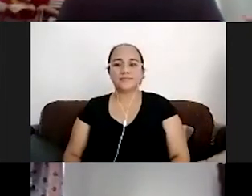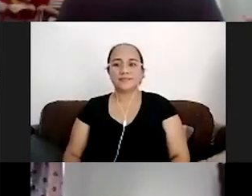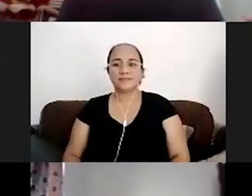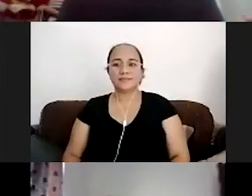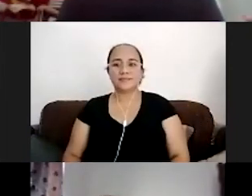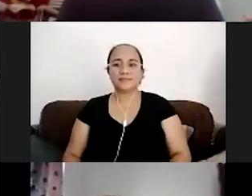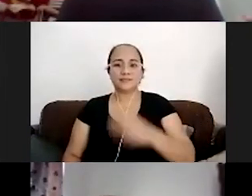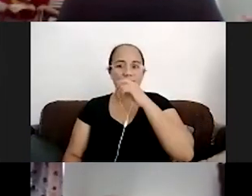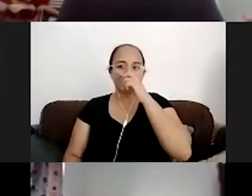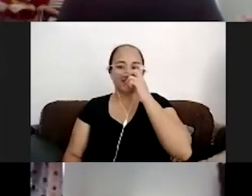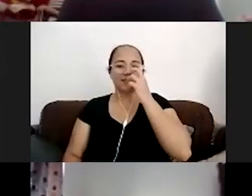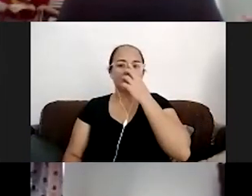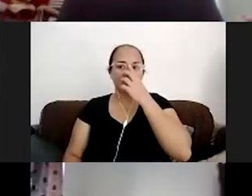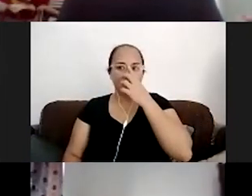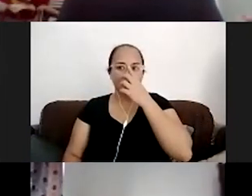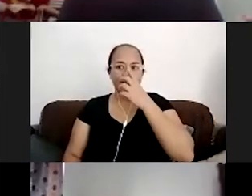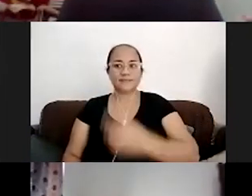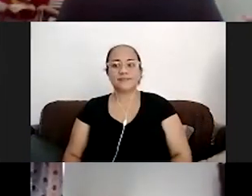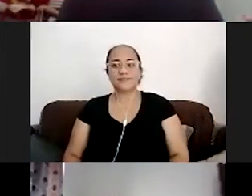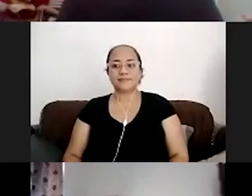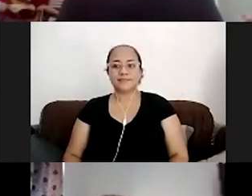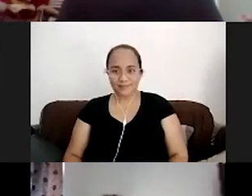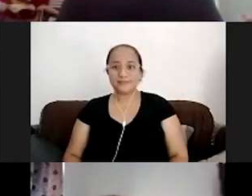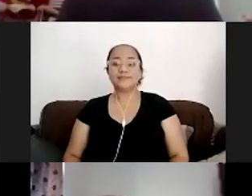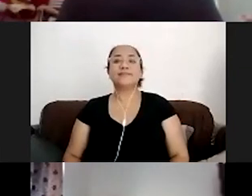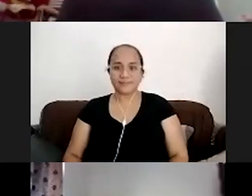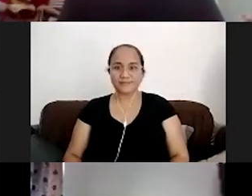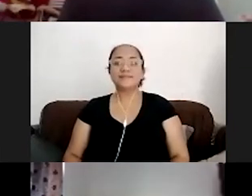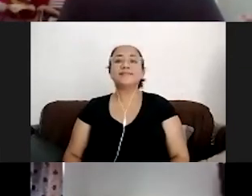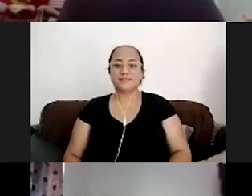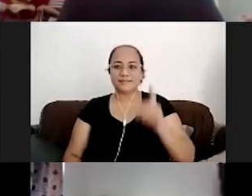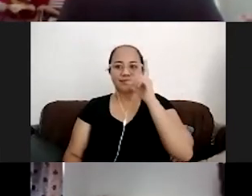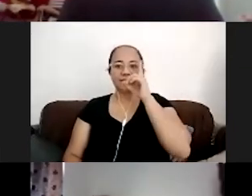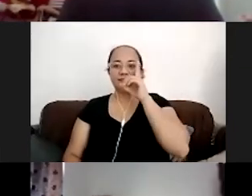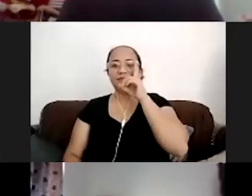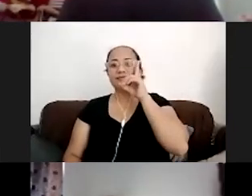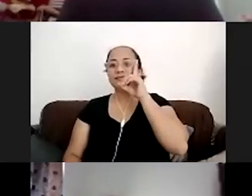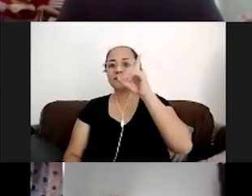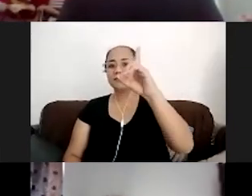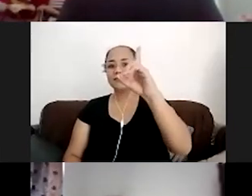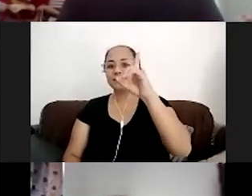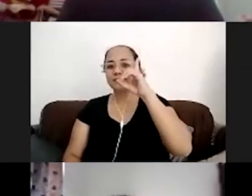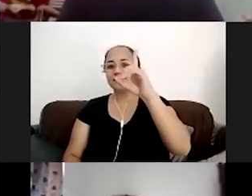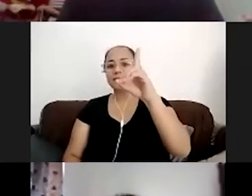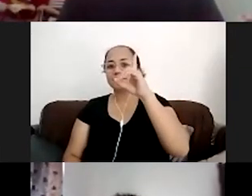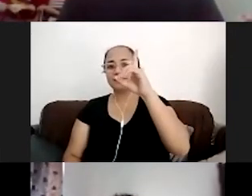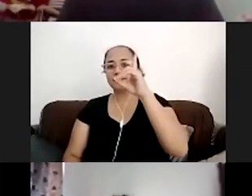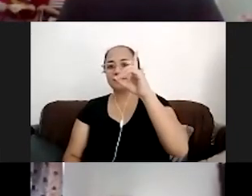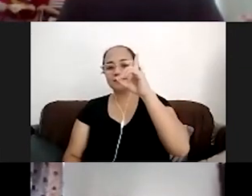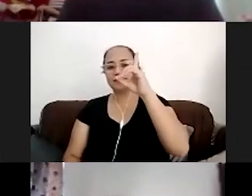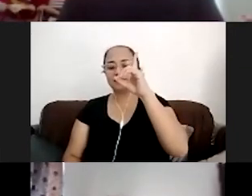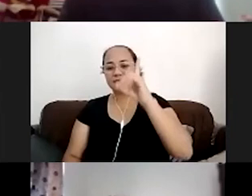Jasmine saying D. Okay, all right. Now,